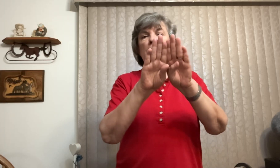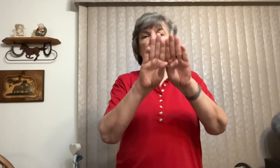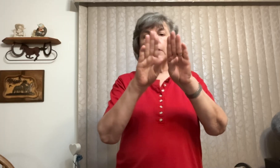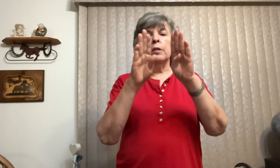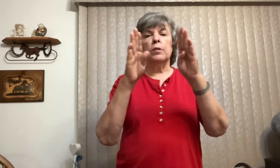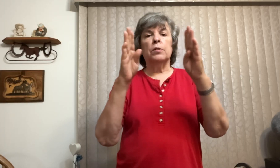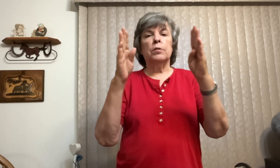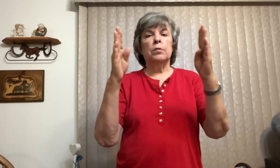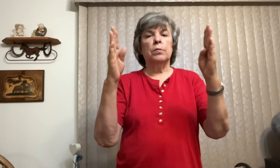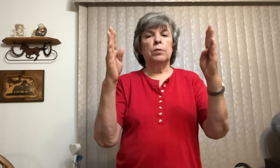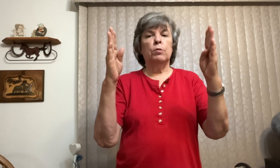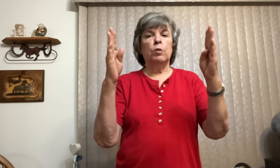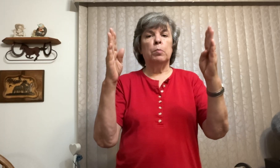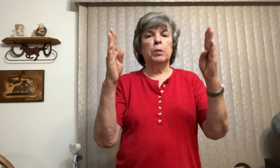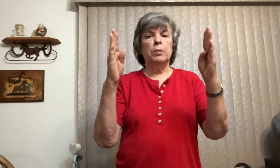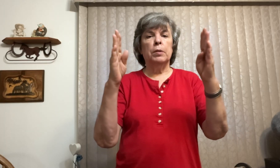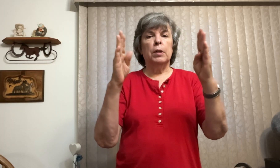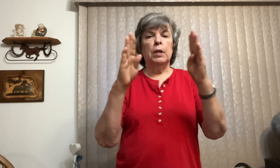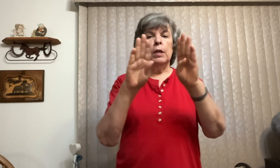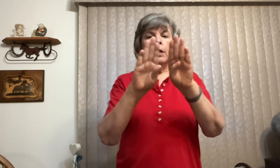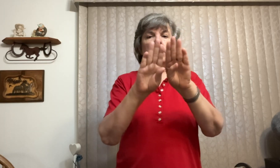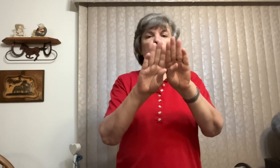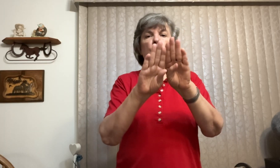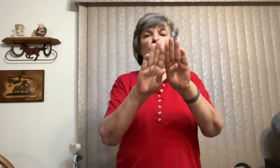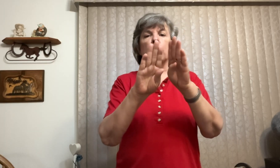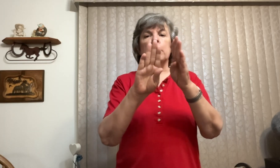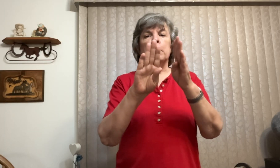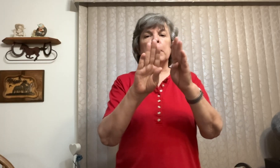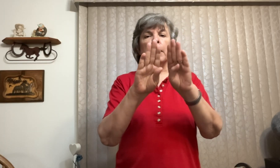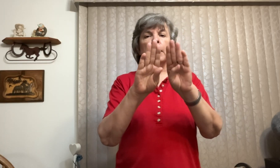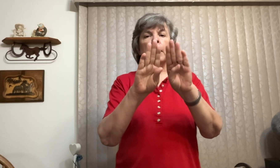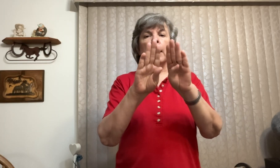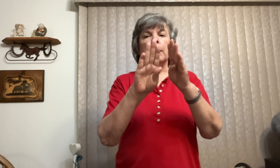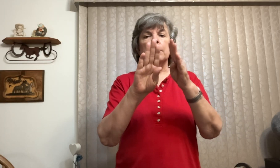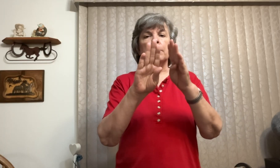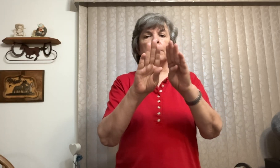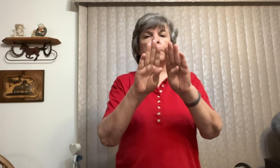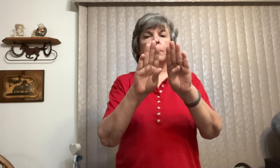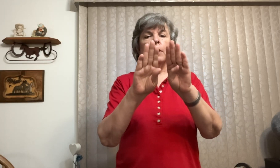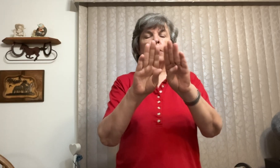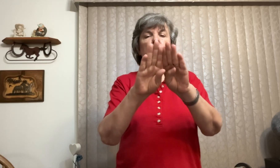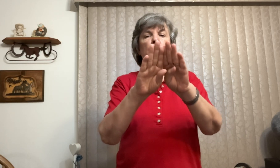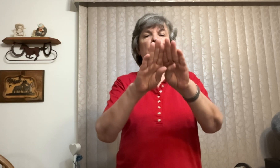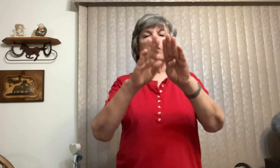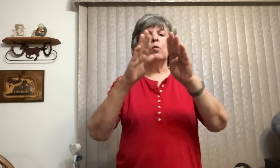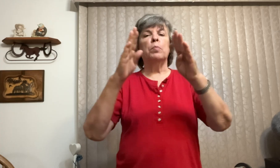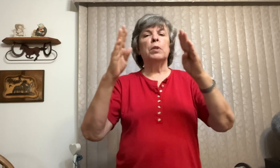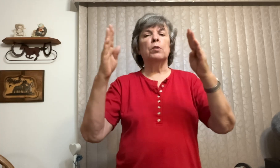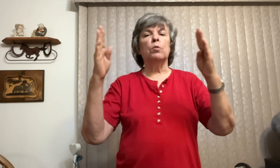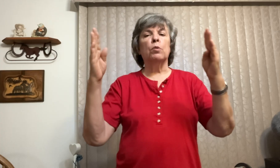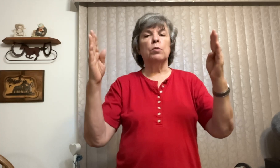like this. You open. Door would be like that. Okay, so you can open the doors